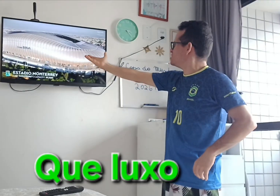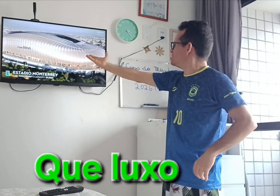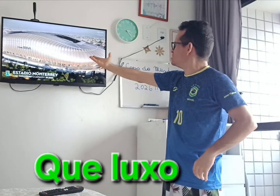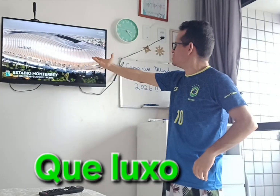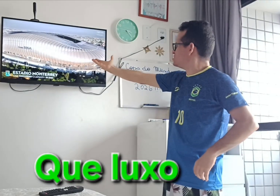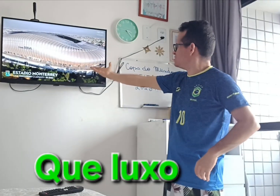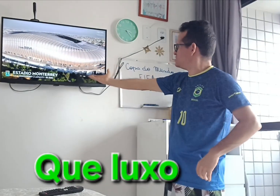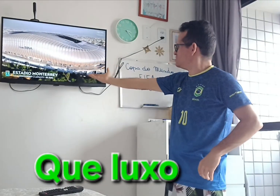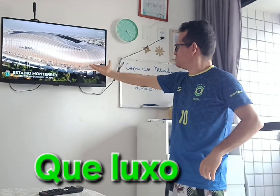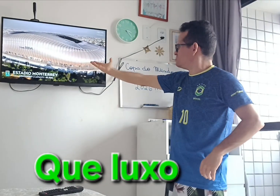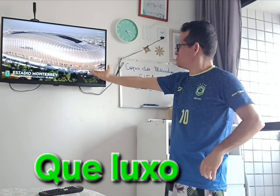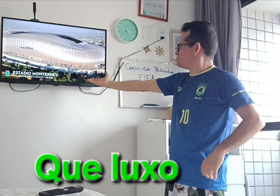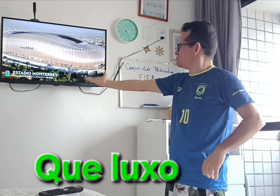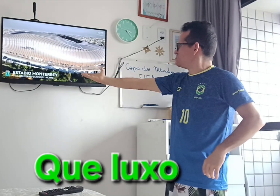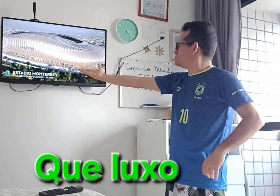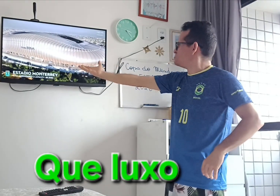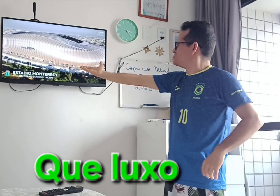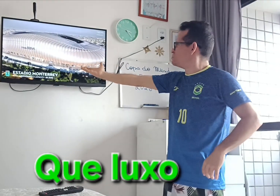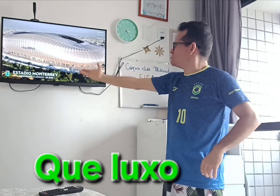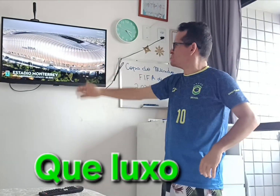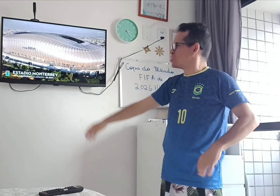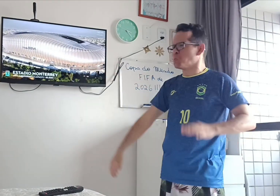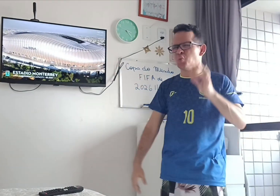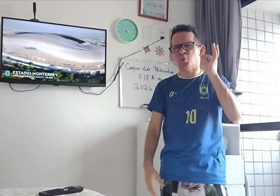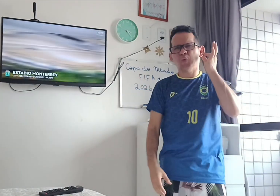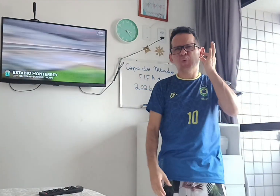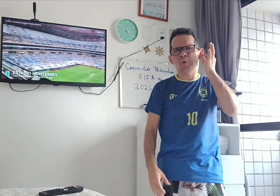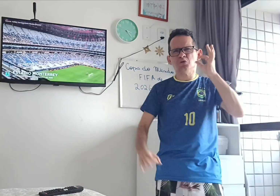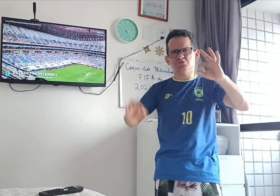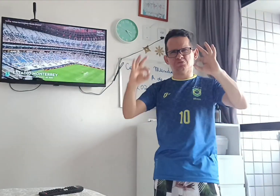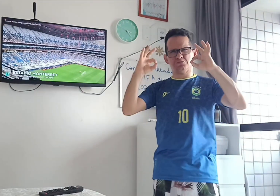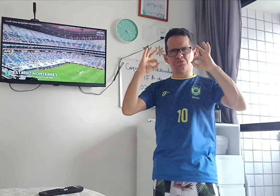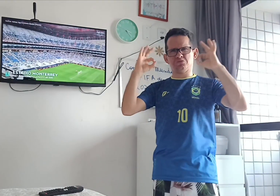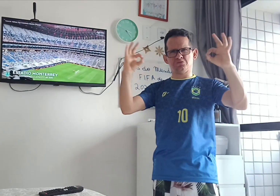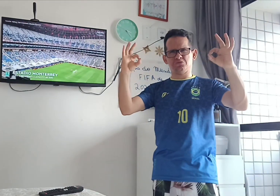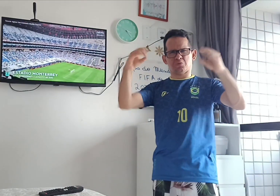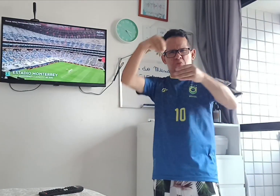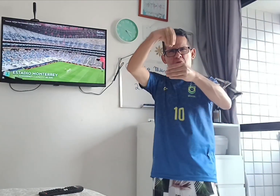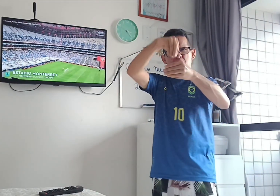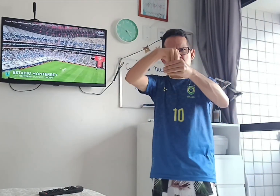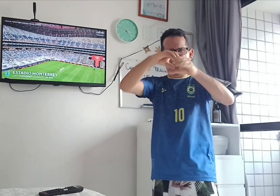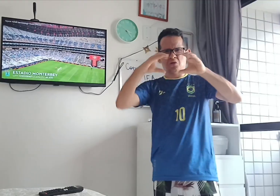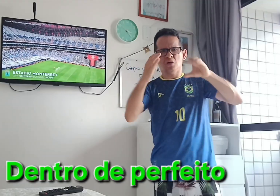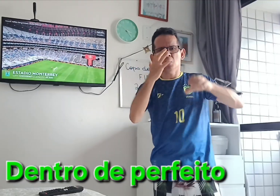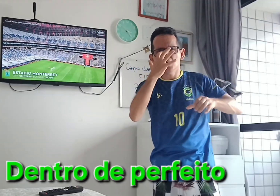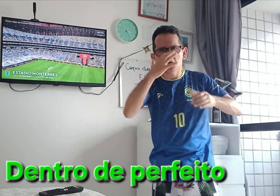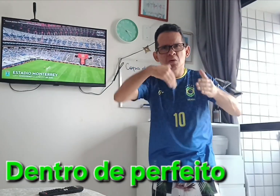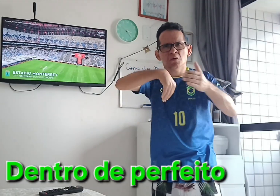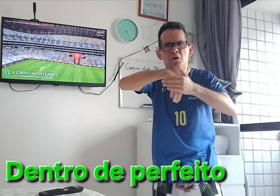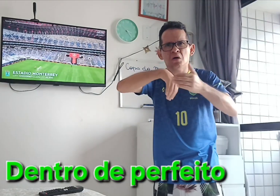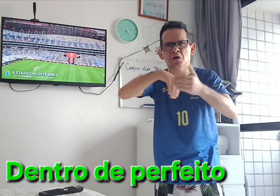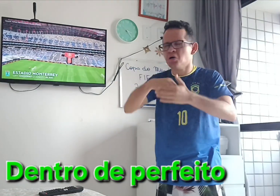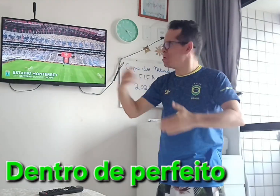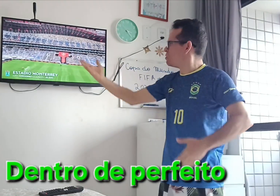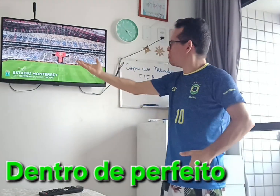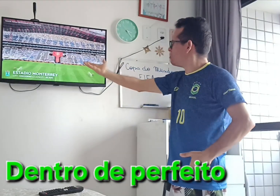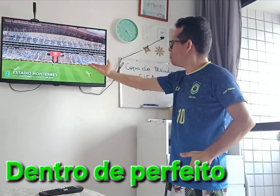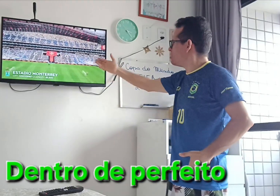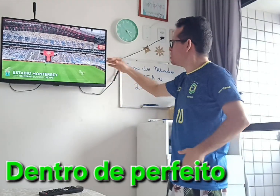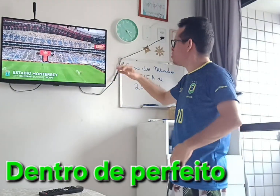steel and brewing industries, wraps a steep bowl of stands with 2 main tiers, hundreds of corporate boxes, and a slightly lower south stand that